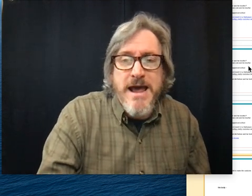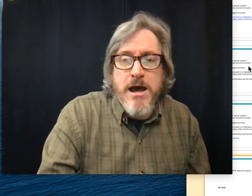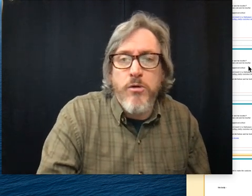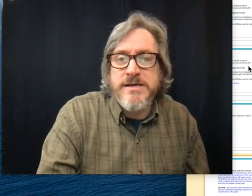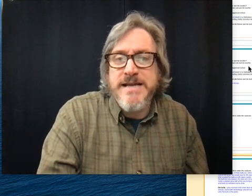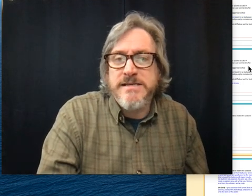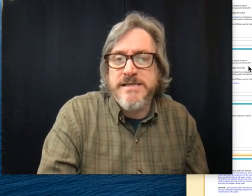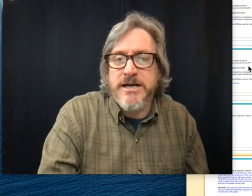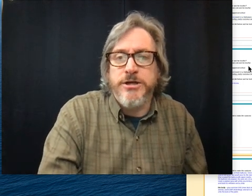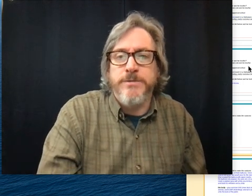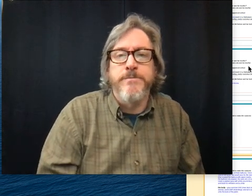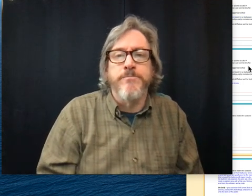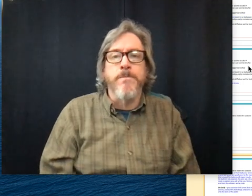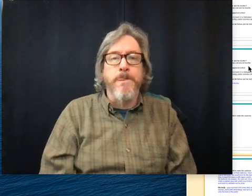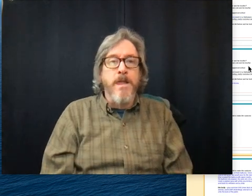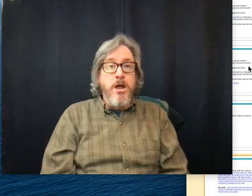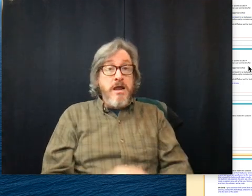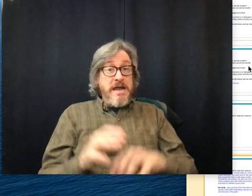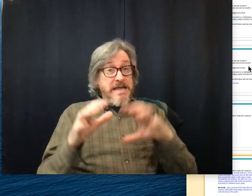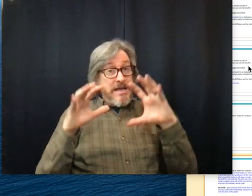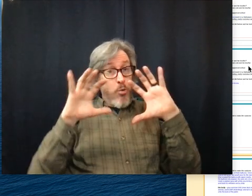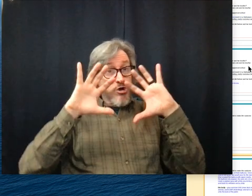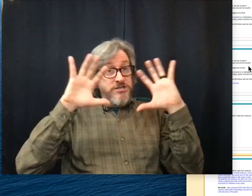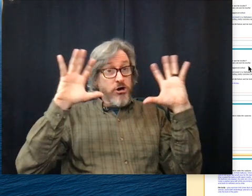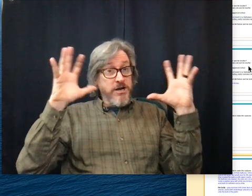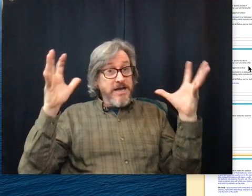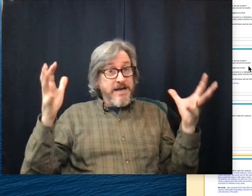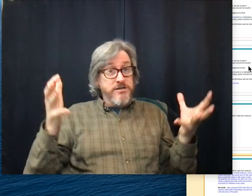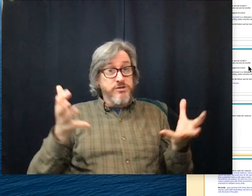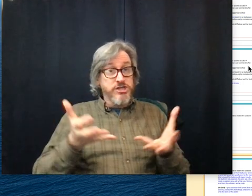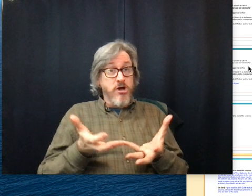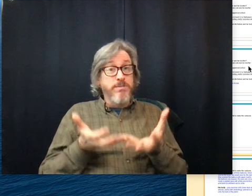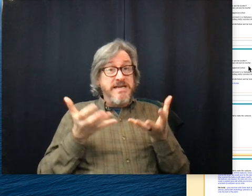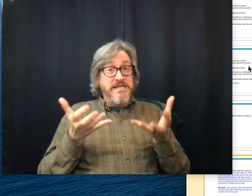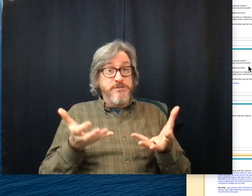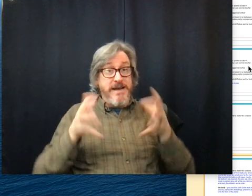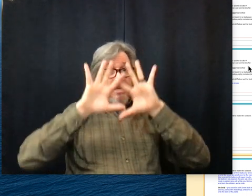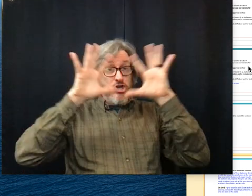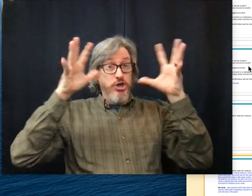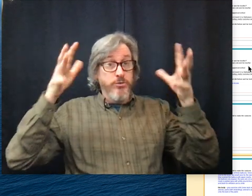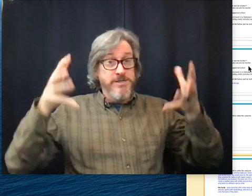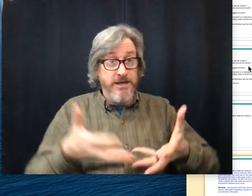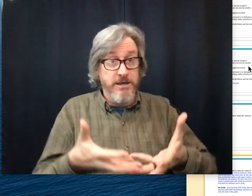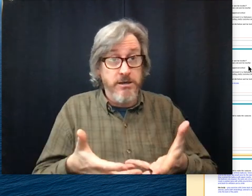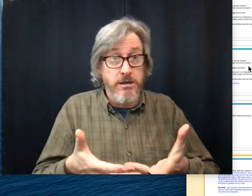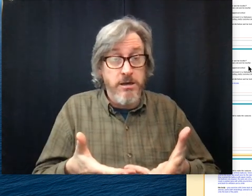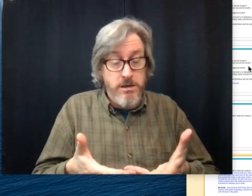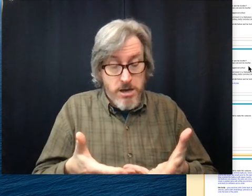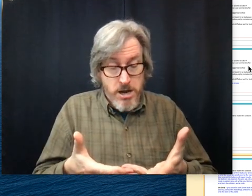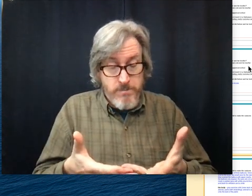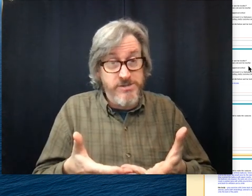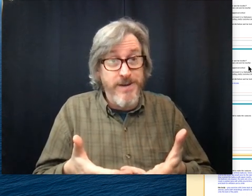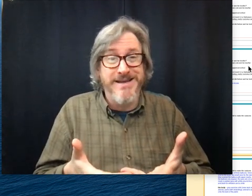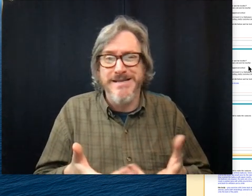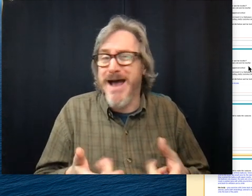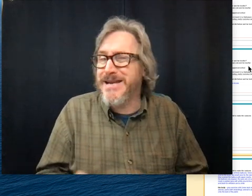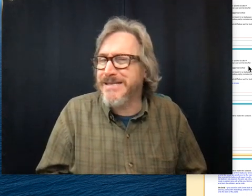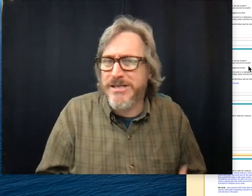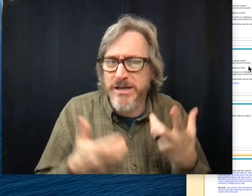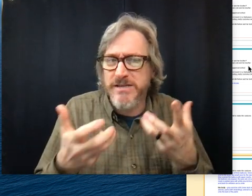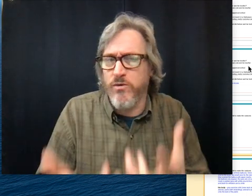So now this next section, we're starting to get into sculpting space and using